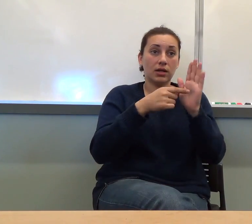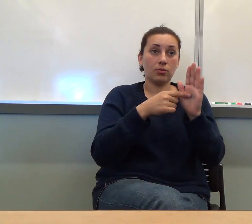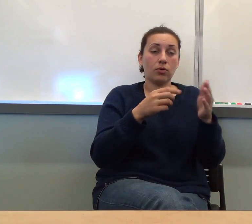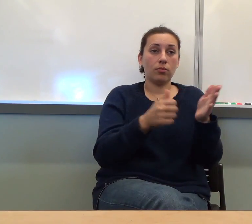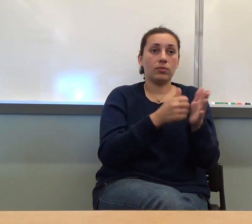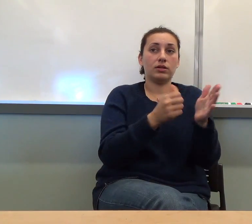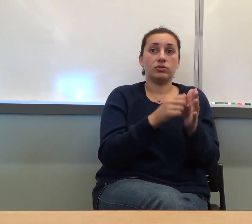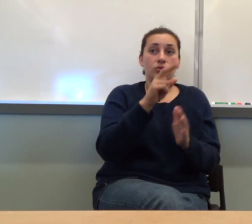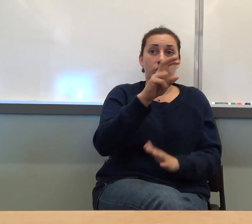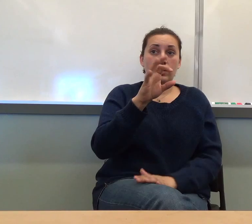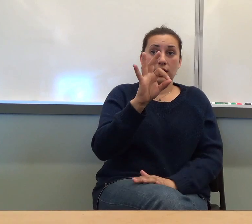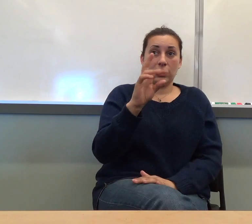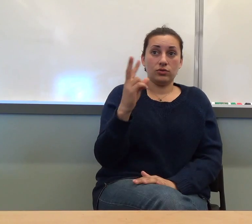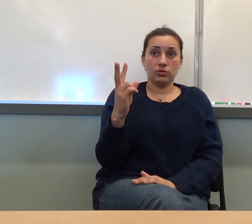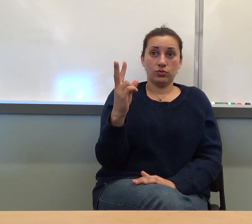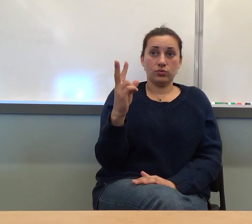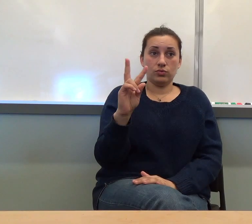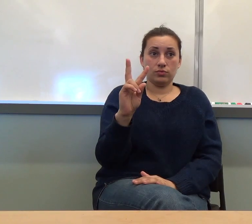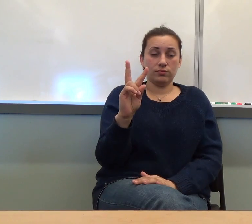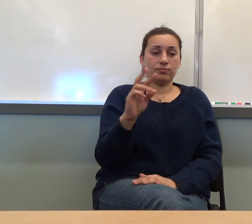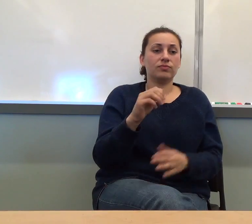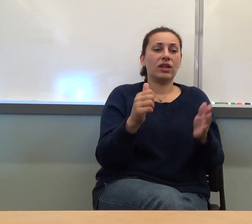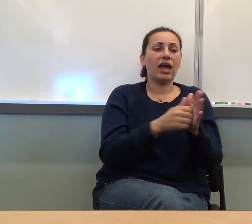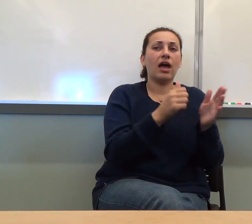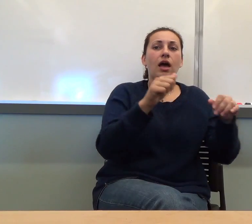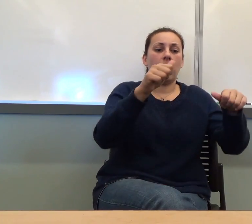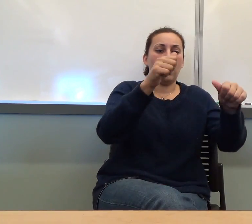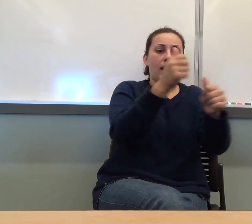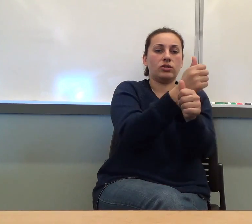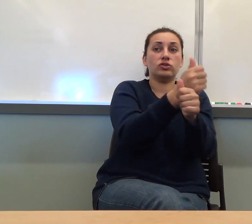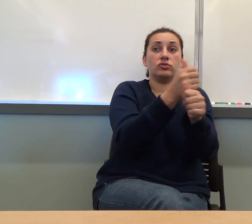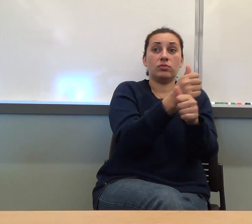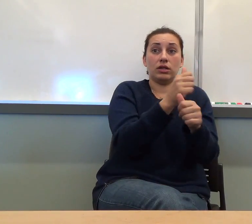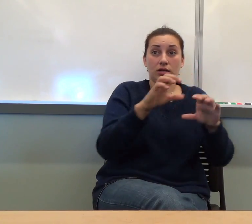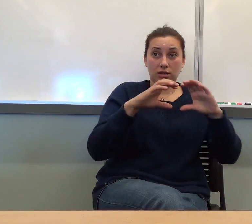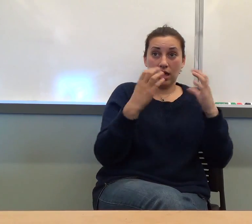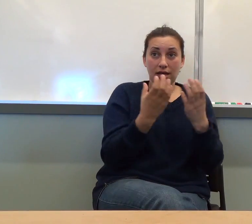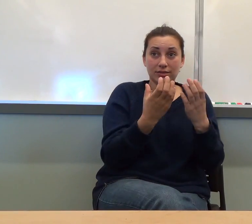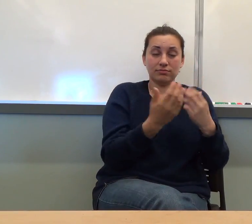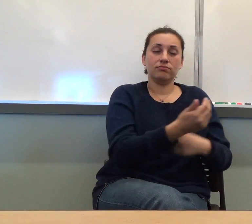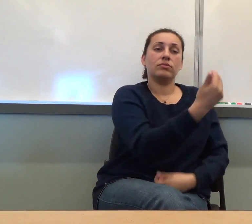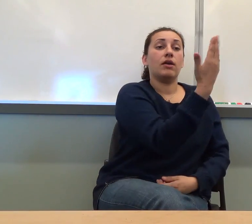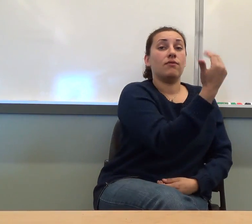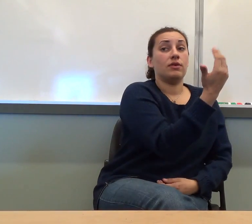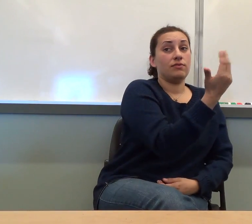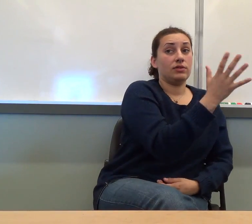It says in an algebra class there are 15 women and 17 men.